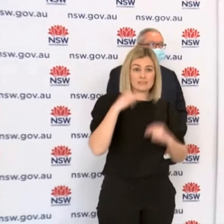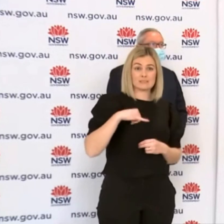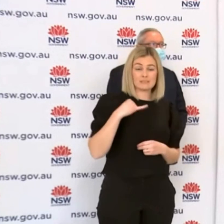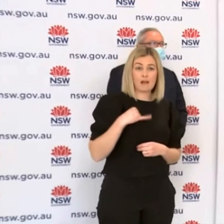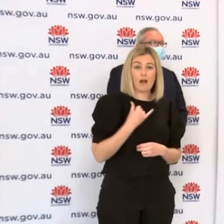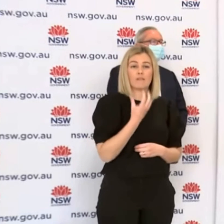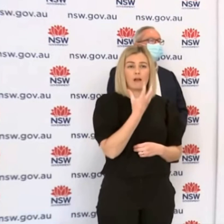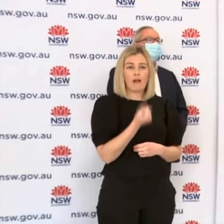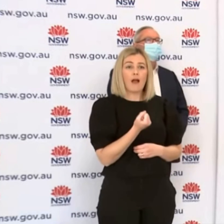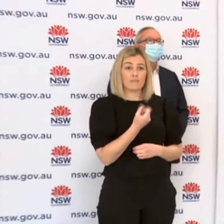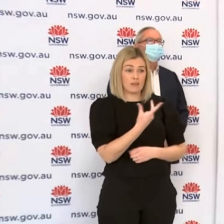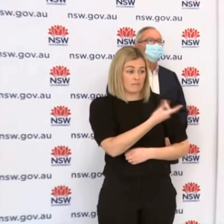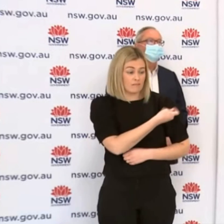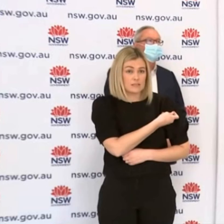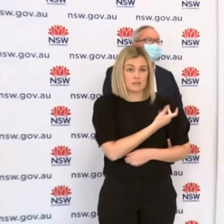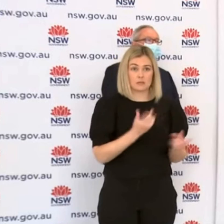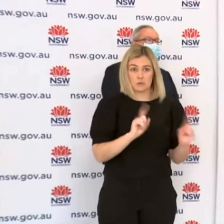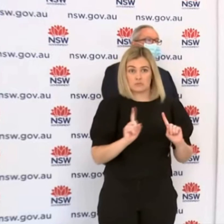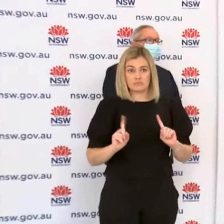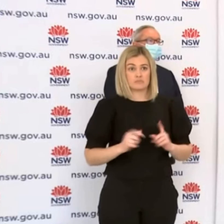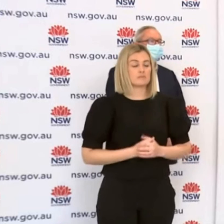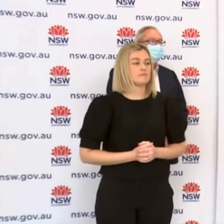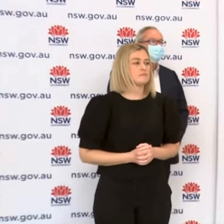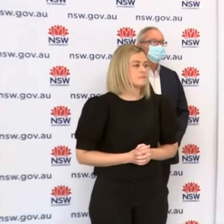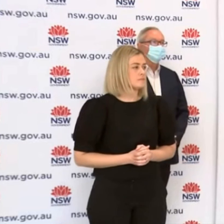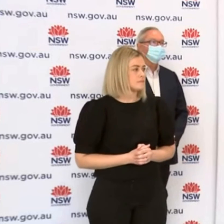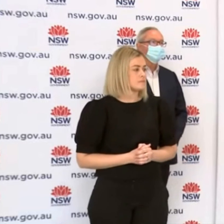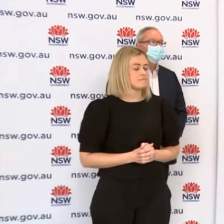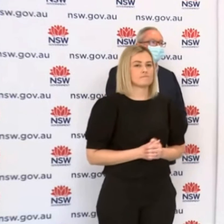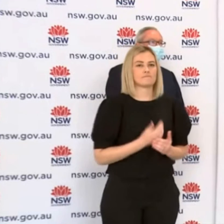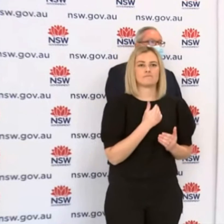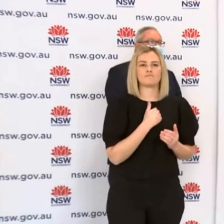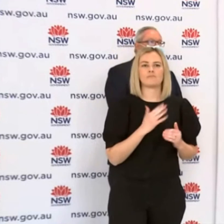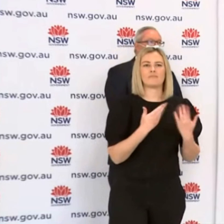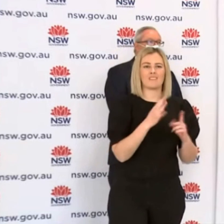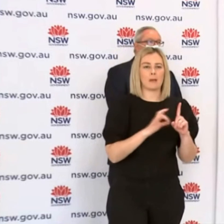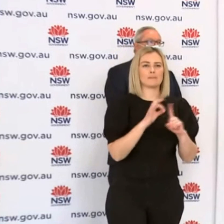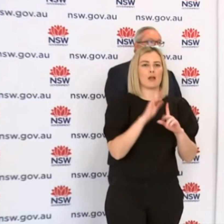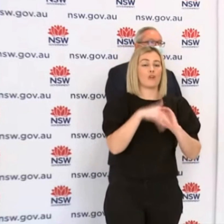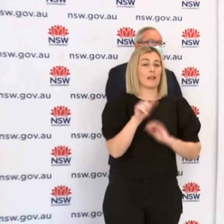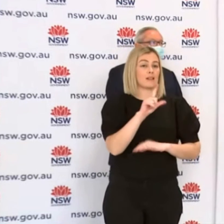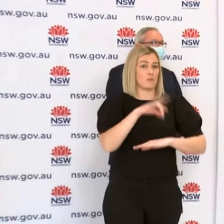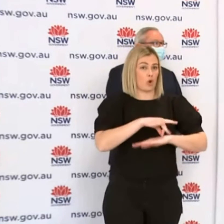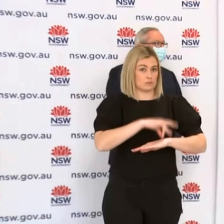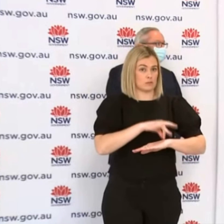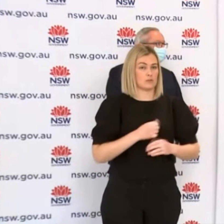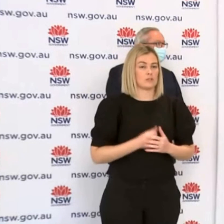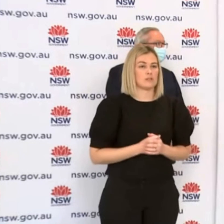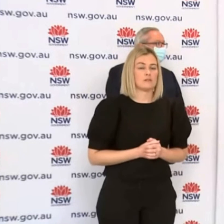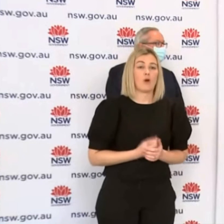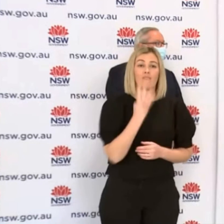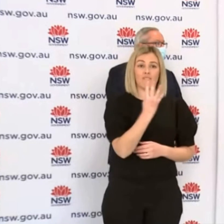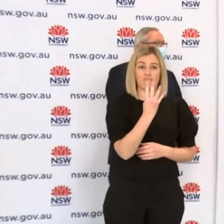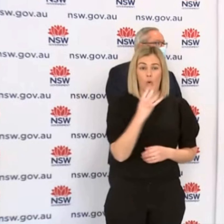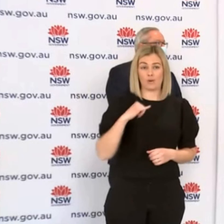mitigate the risk of that happening again? Yeah, so I'll just give an update on the numbers about Liverpool Hospital outbreak. So a total of 4